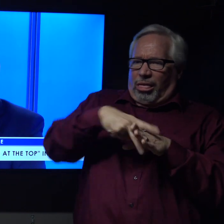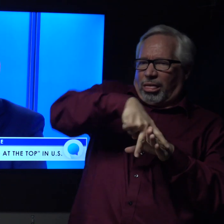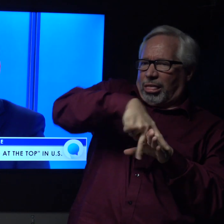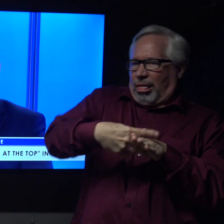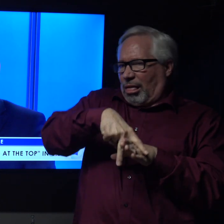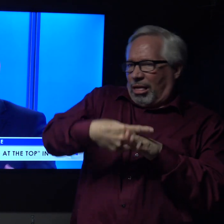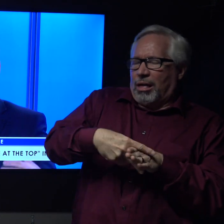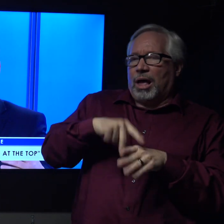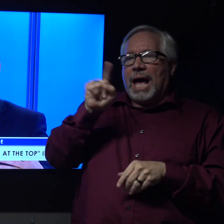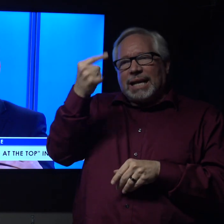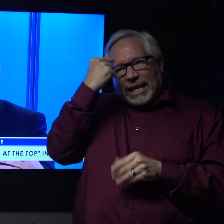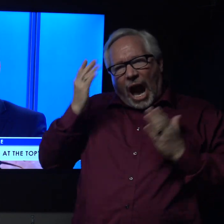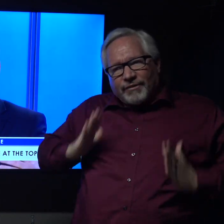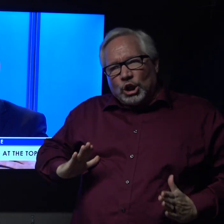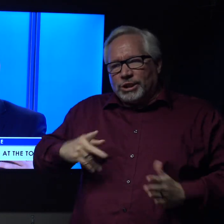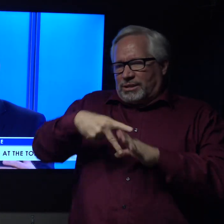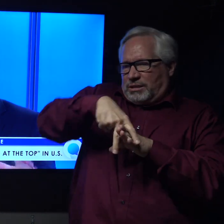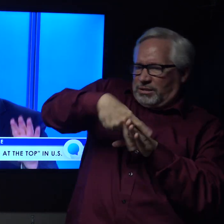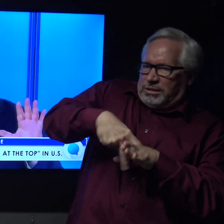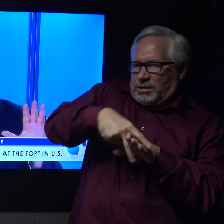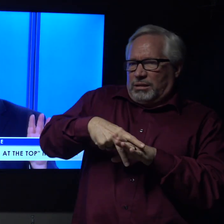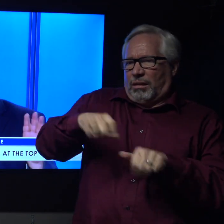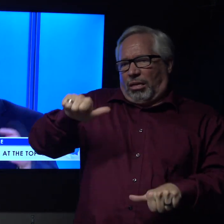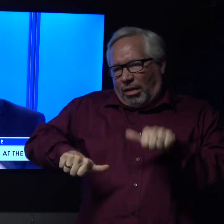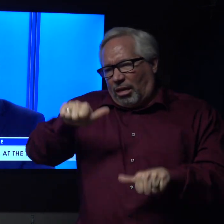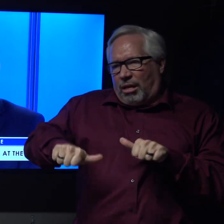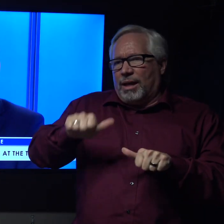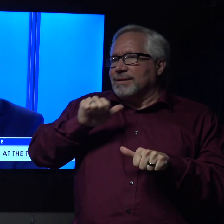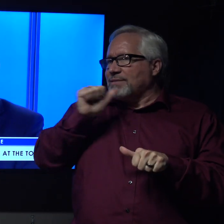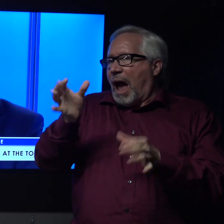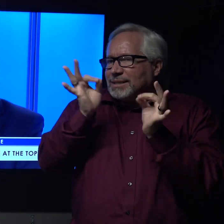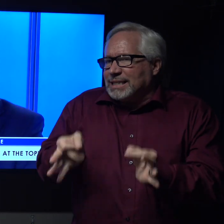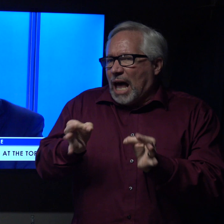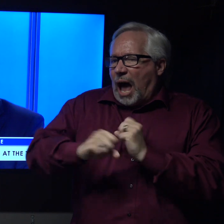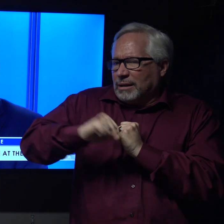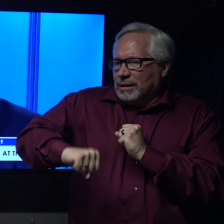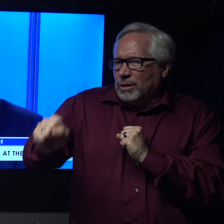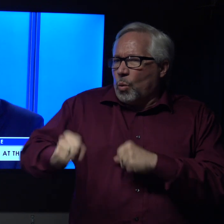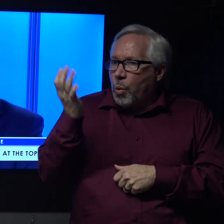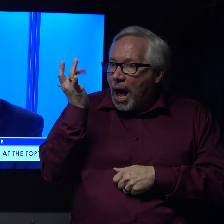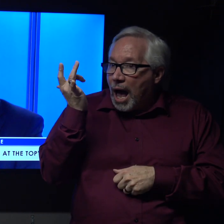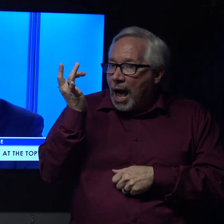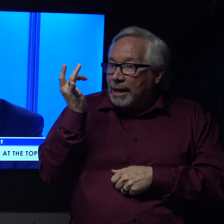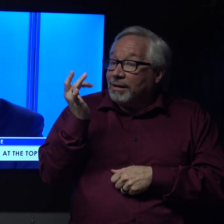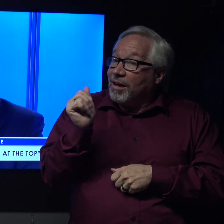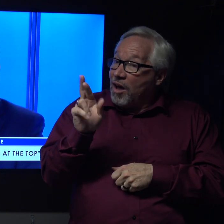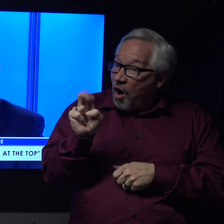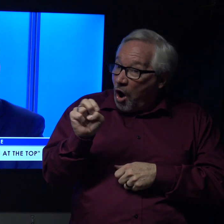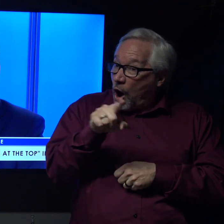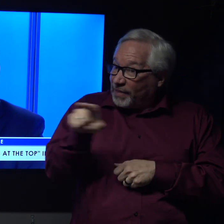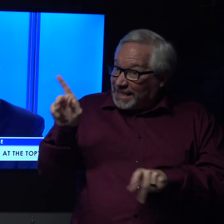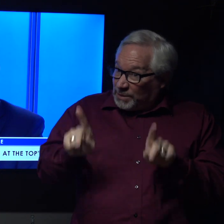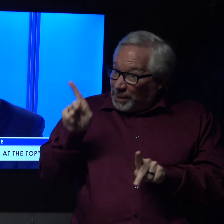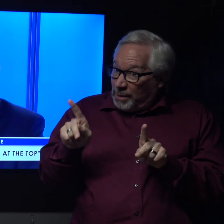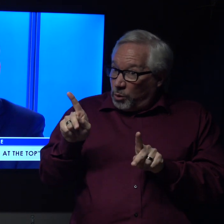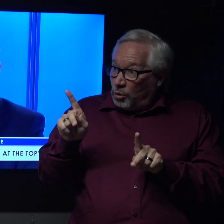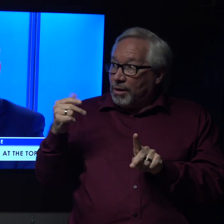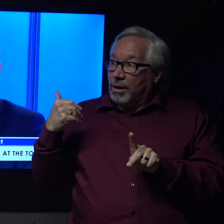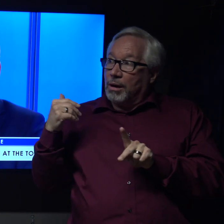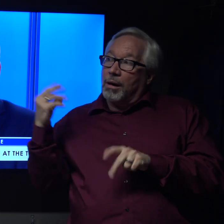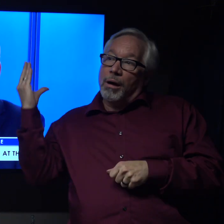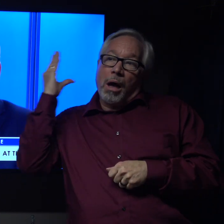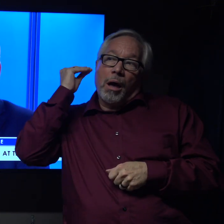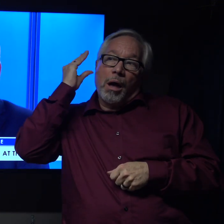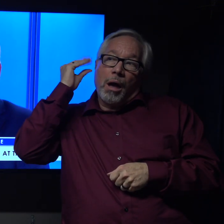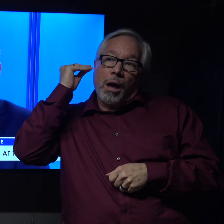Georgia with the governor of Georgia. He's talking about America. Now, this is a possibility. Are these people compromised? He